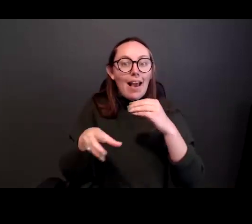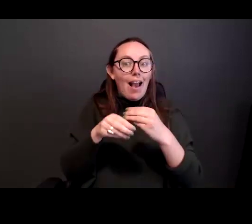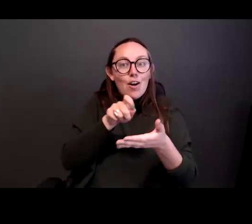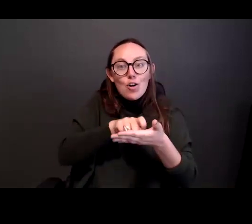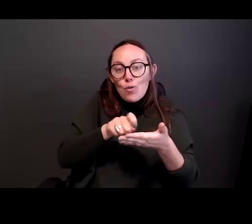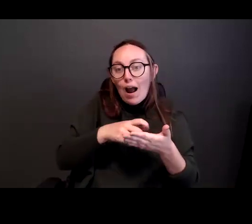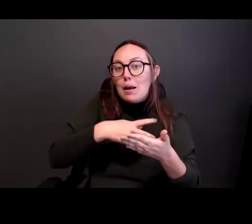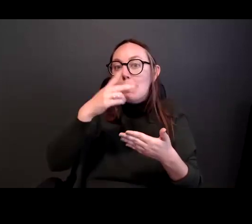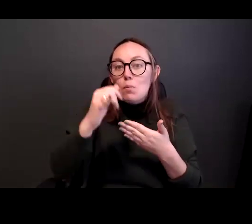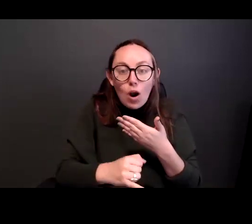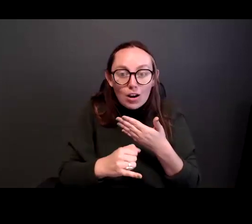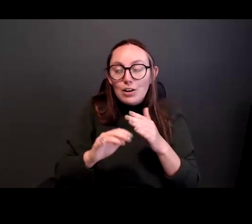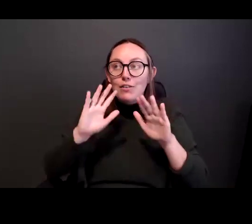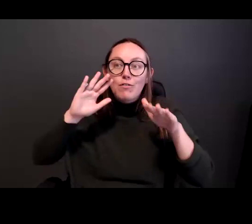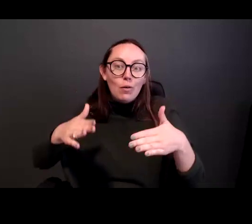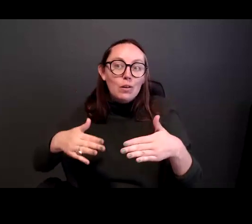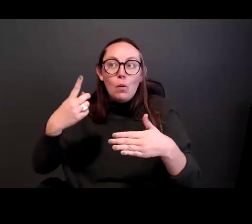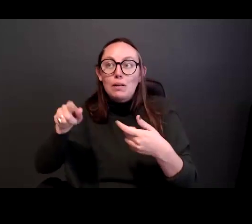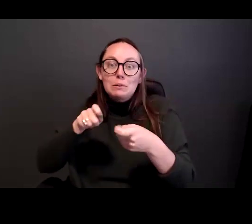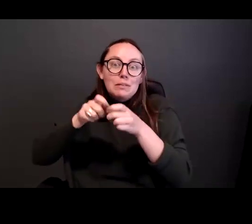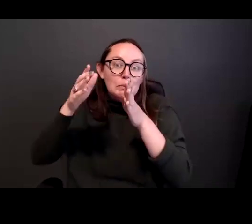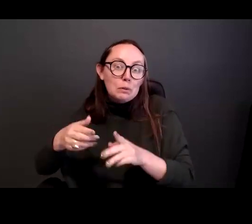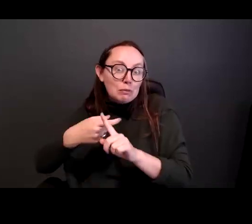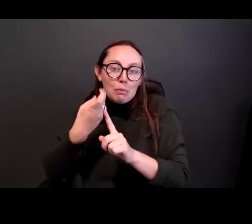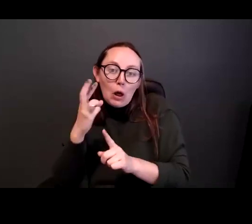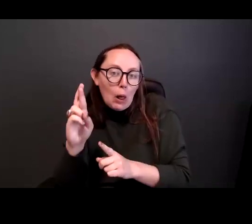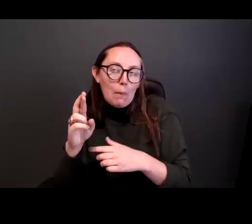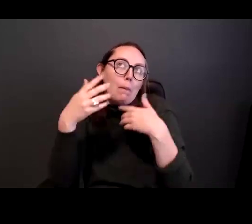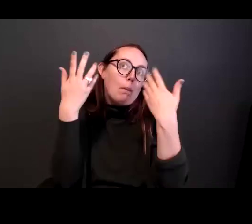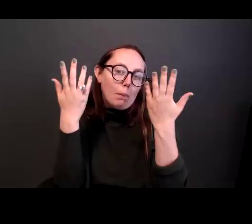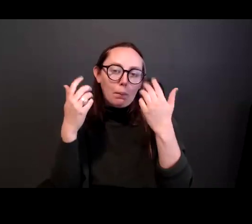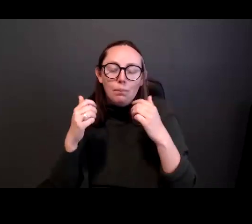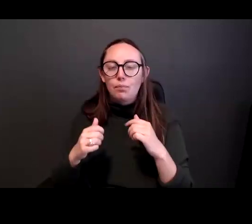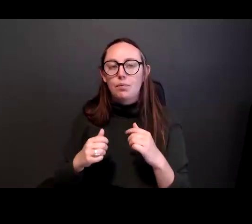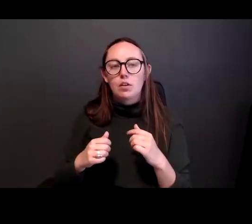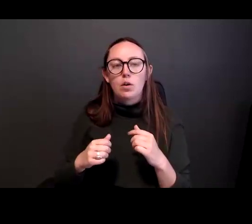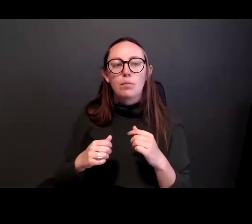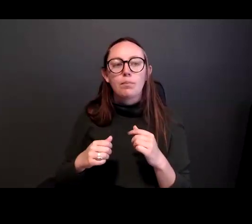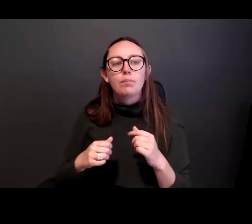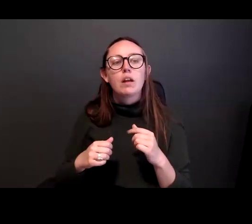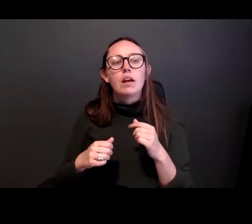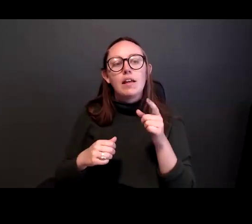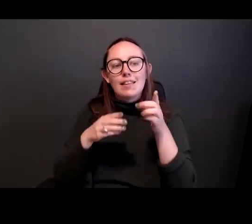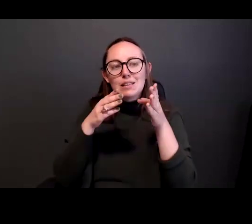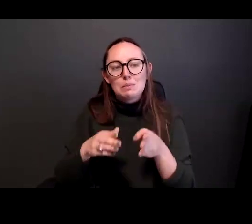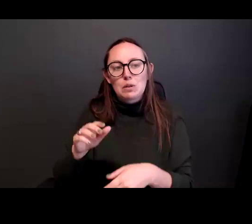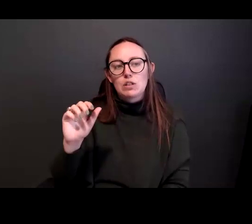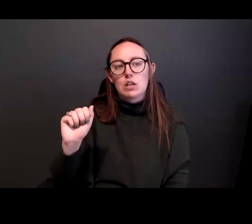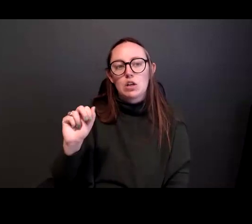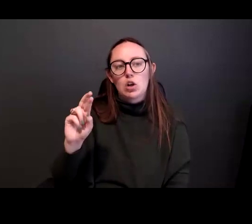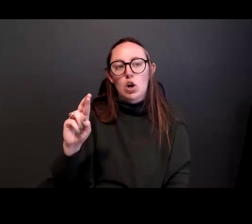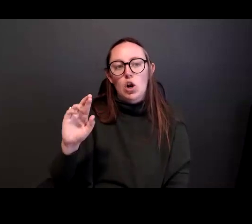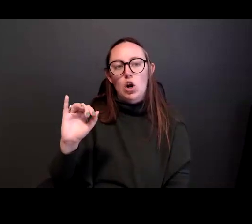Harlem Renaissance figure. So Archibald Motley this is actually from 1978, as you can see, but he's referring